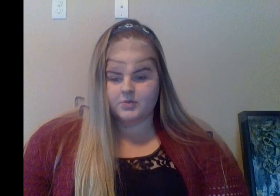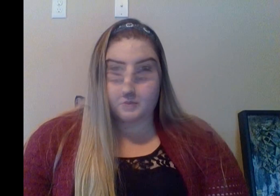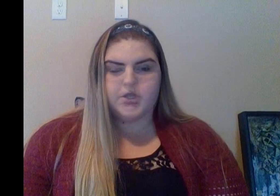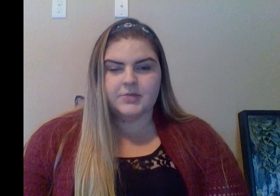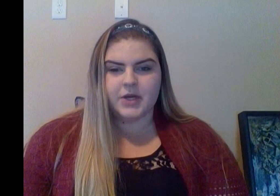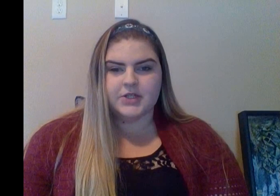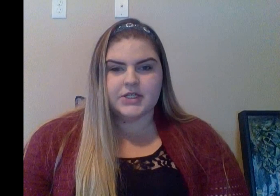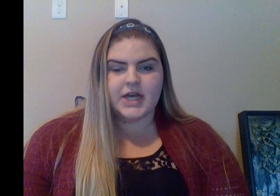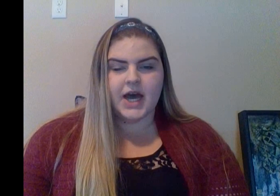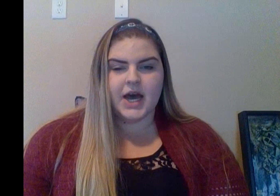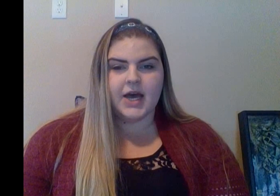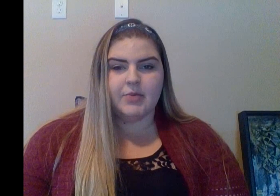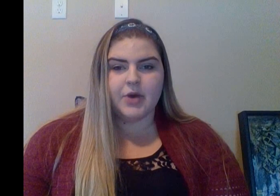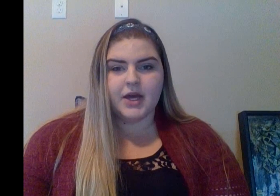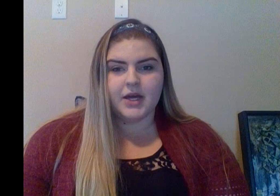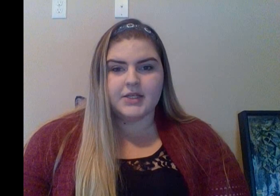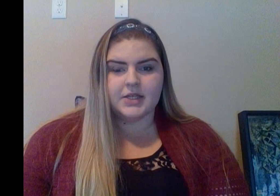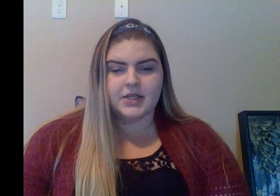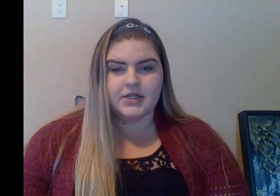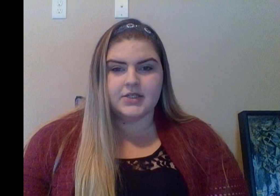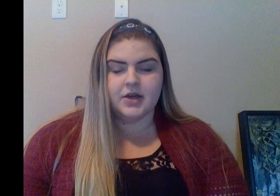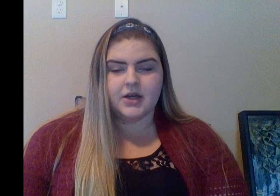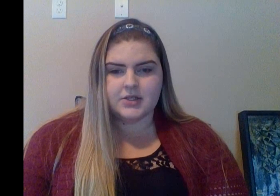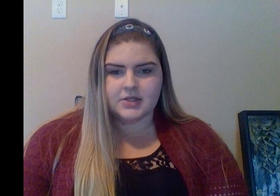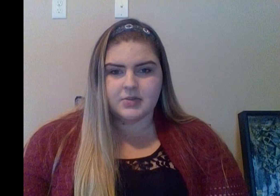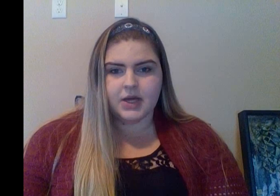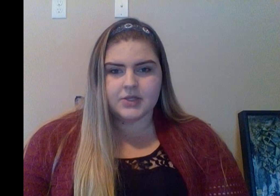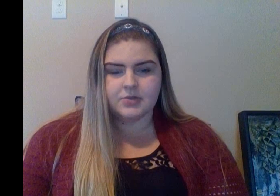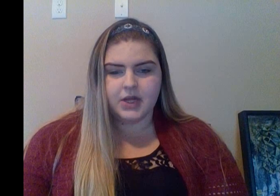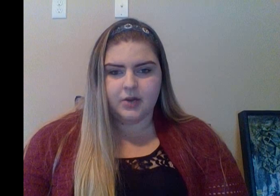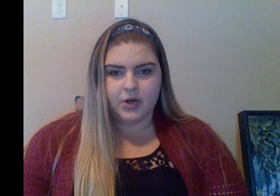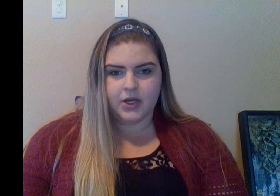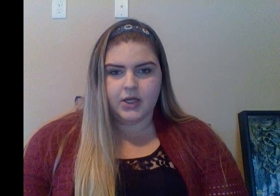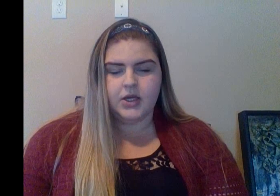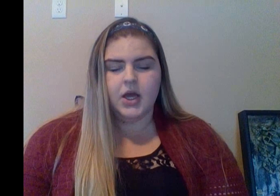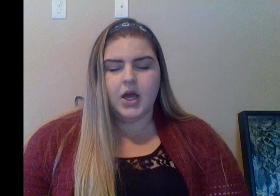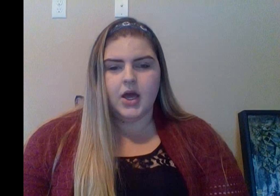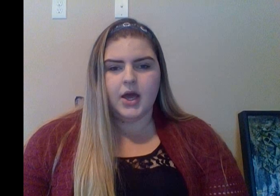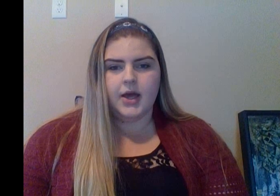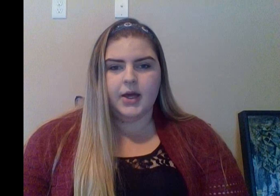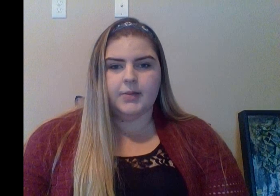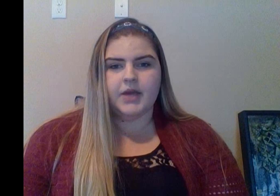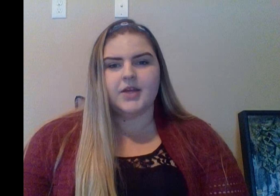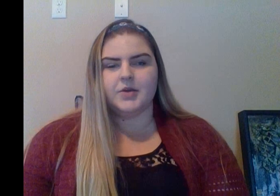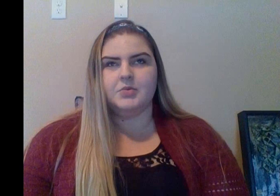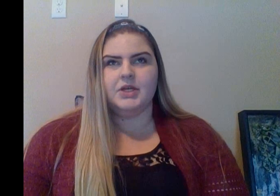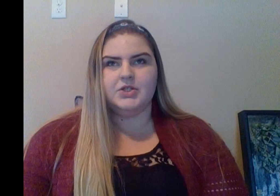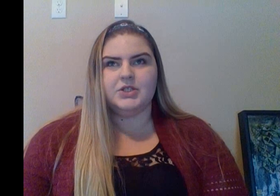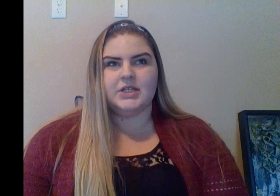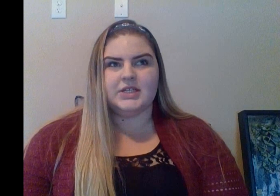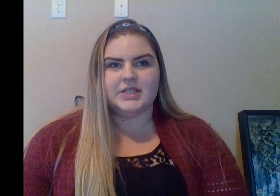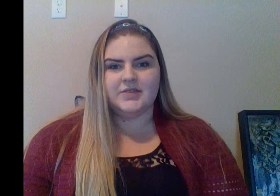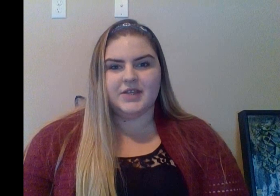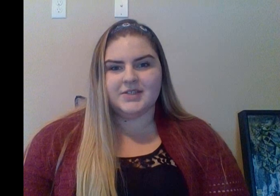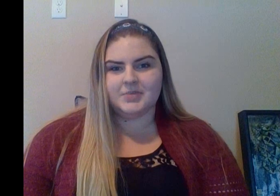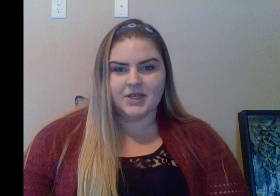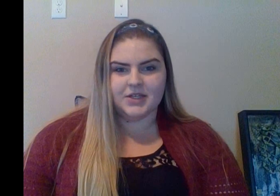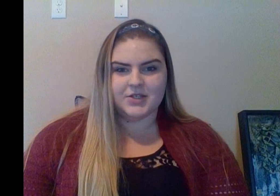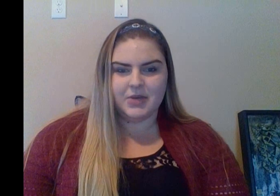for part of this project, I brought ASL into the autism classroom that I work in. I thought it would be interesting to see if some of the kids could pick